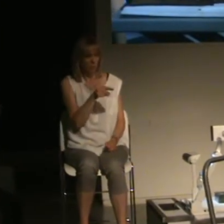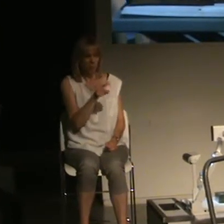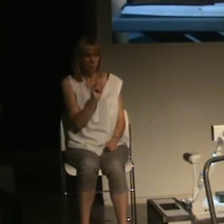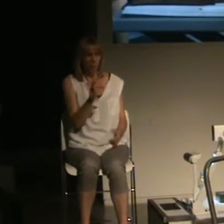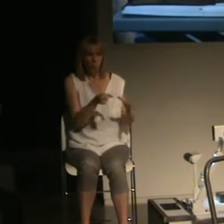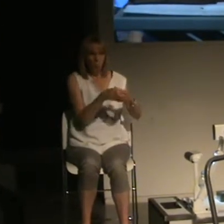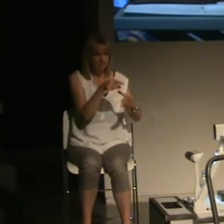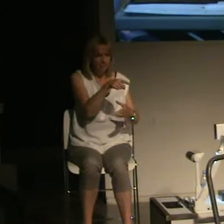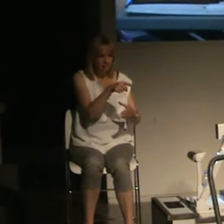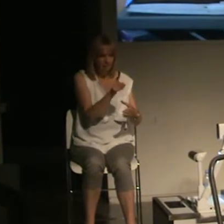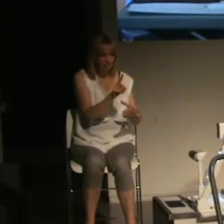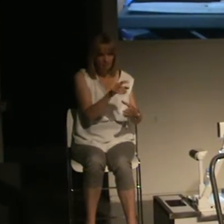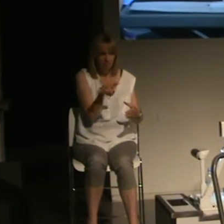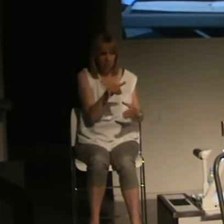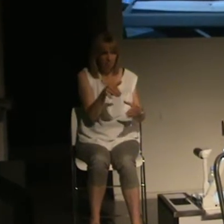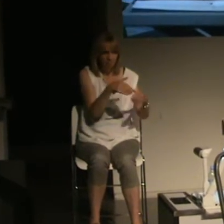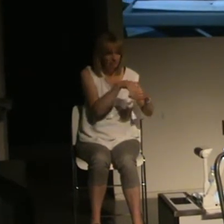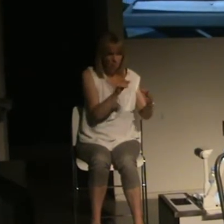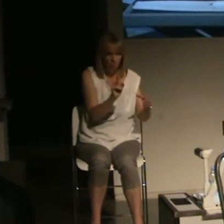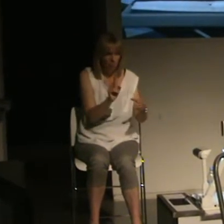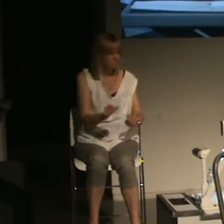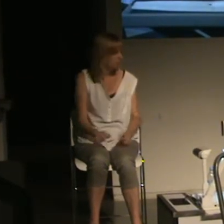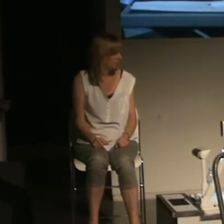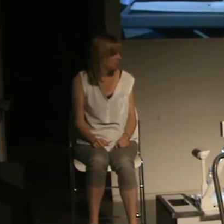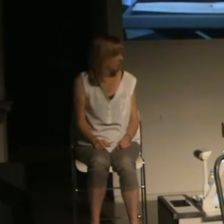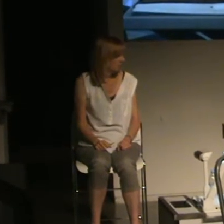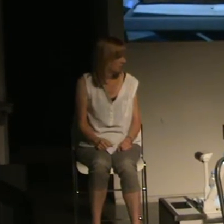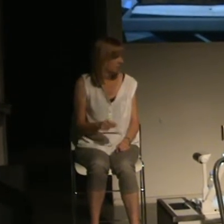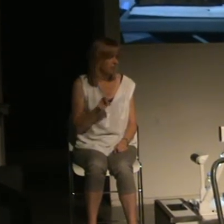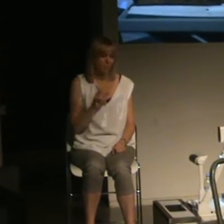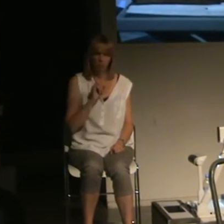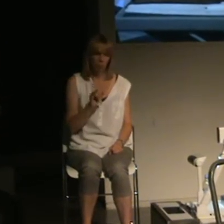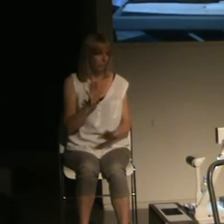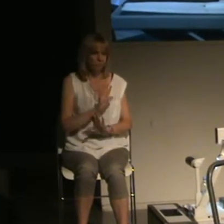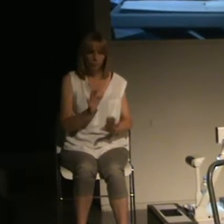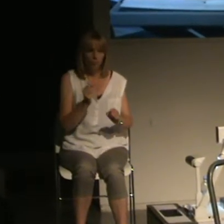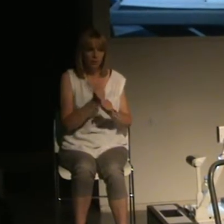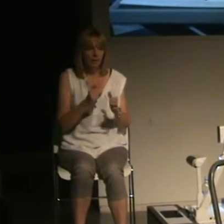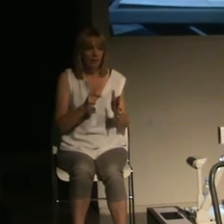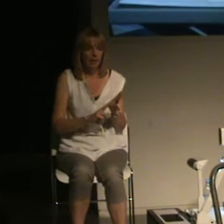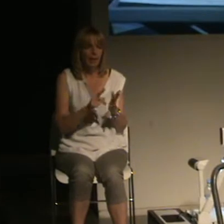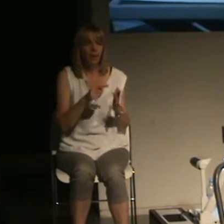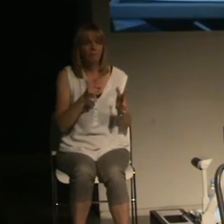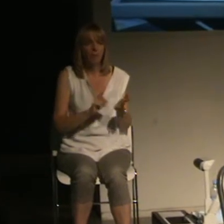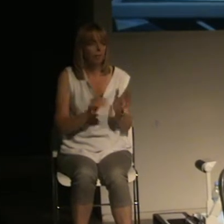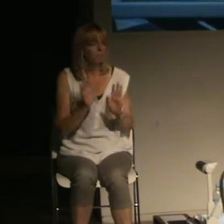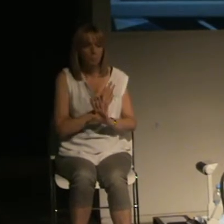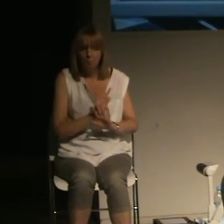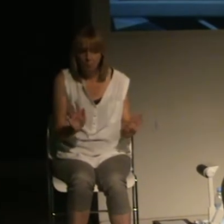it in? Well, they were wrong about it being a gavial. It was actually a...